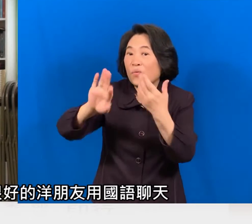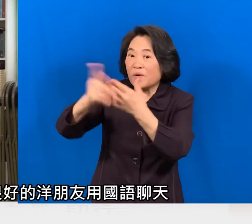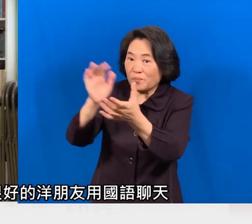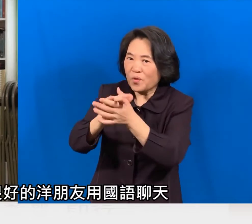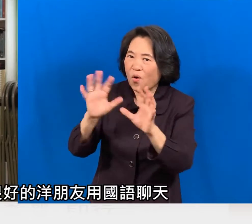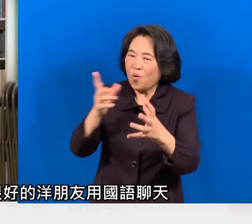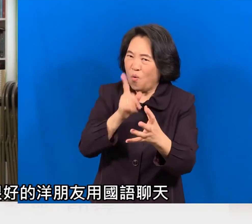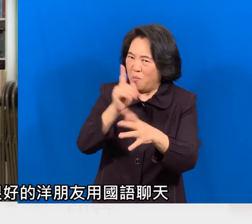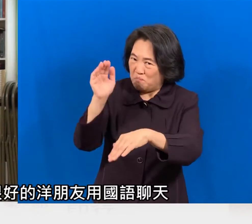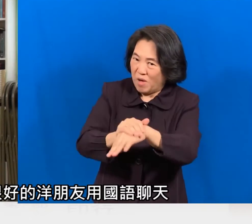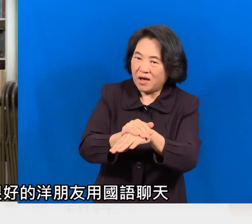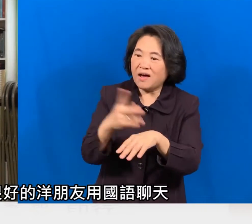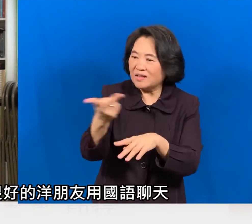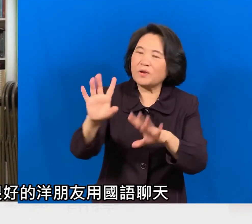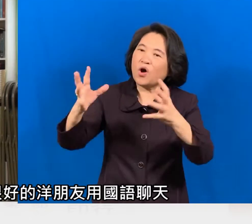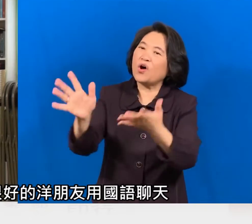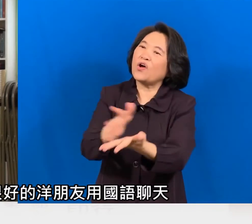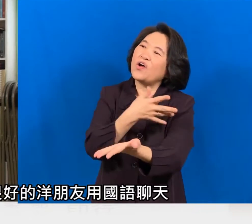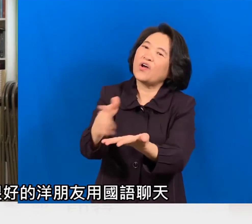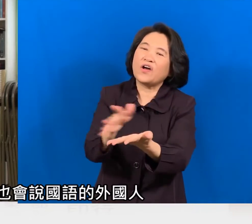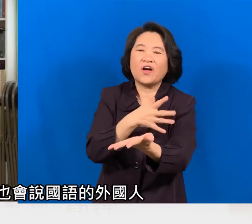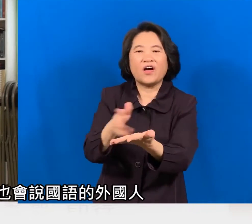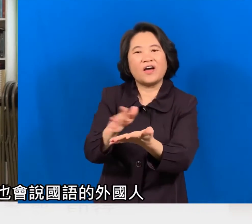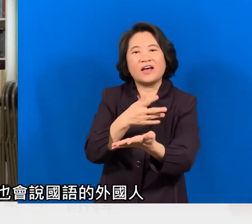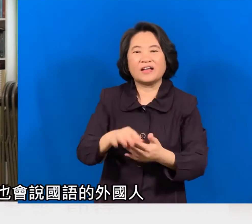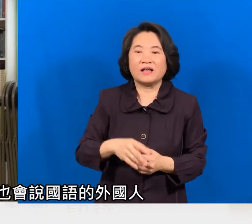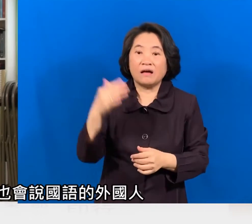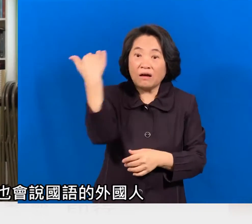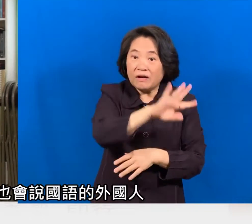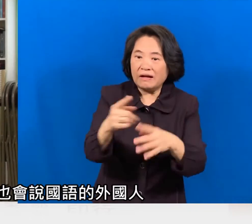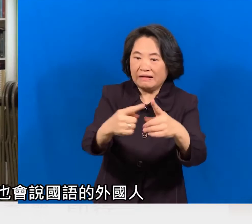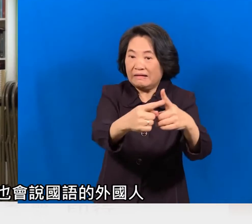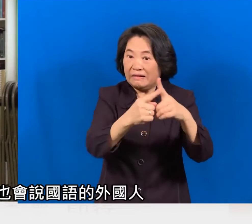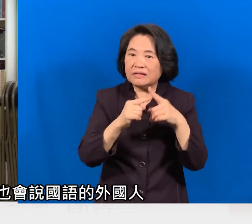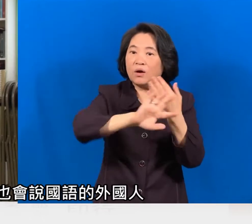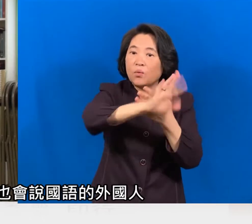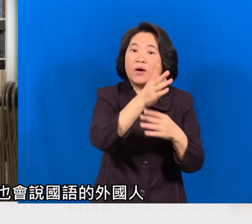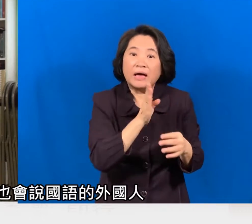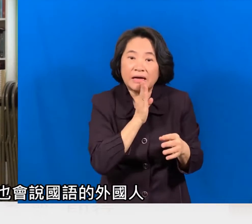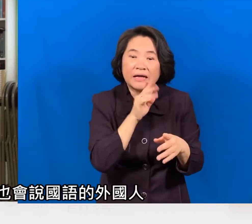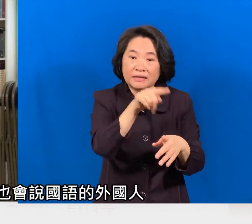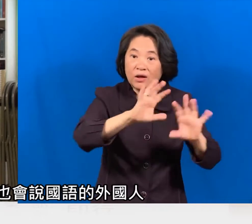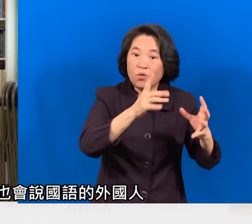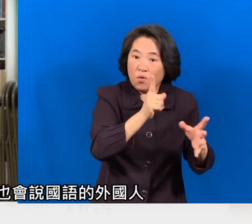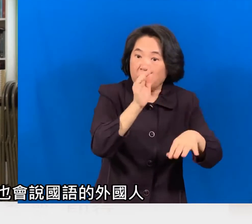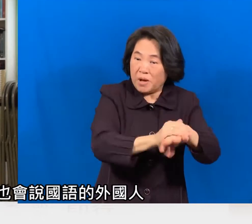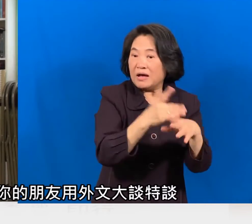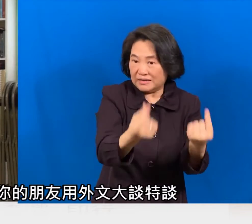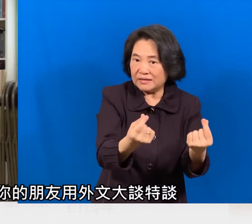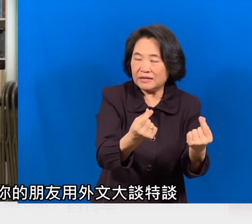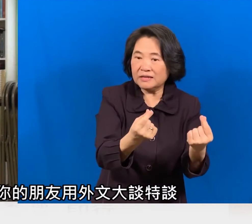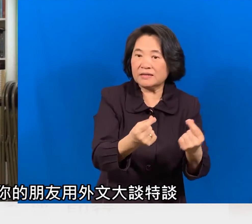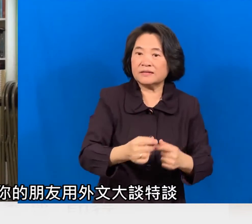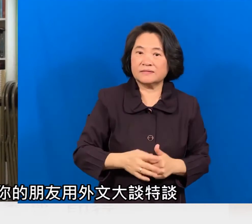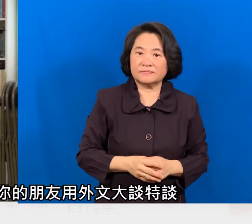with a foreign friend whose Mandarin is quite good. Then suddenly along comes another foreigner who can also speak Mandarin, who